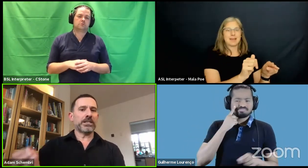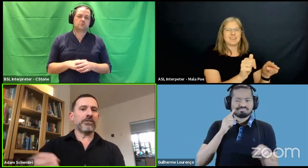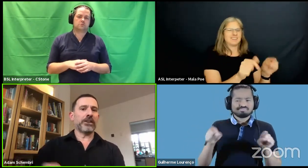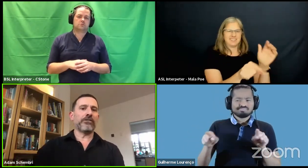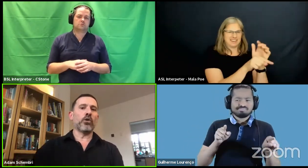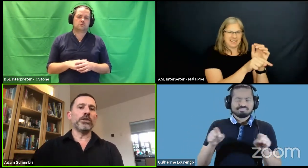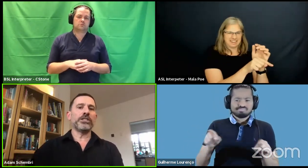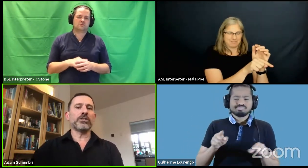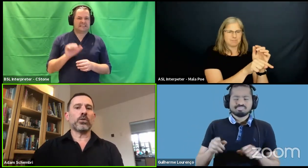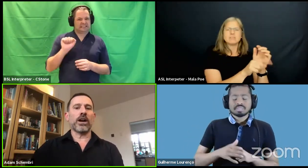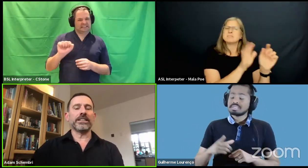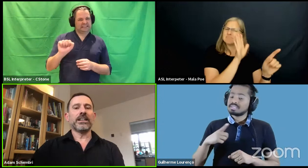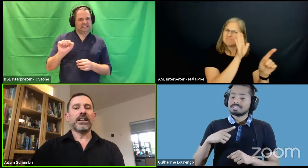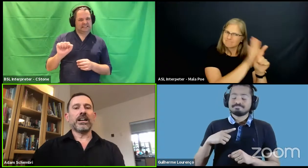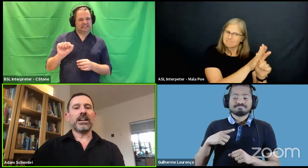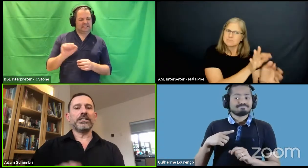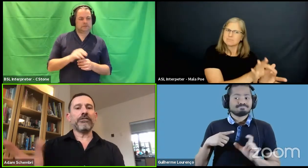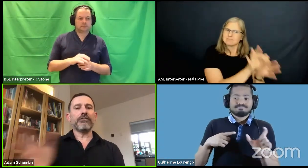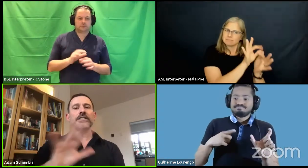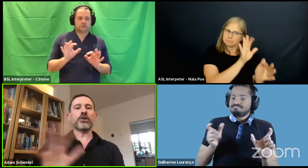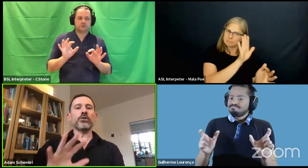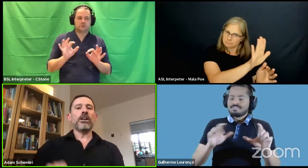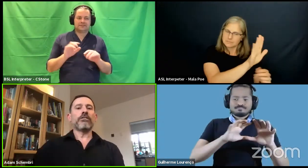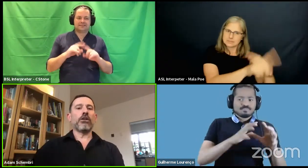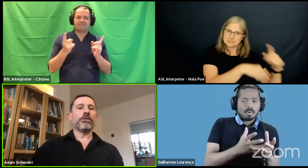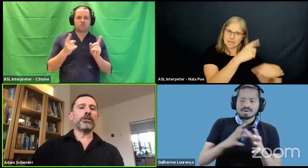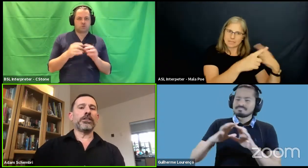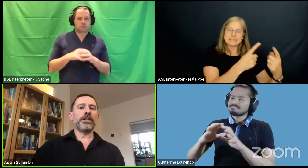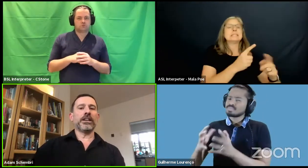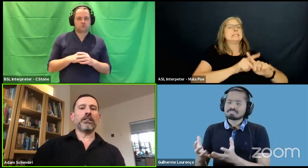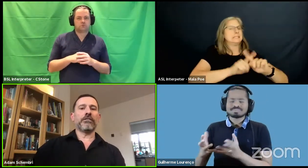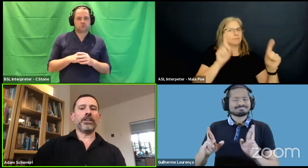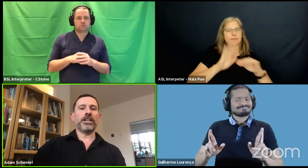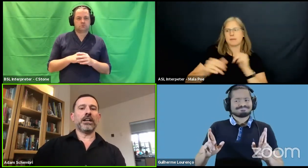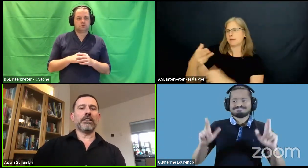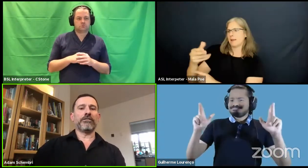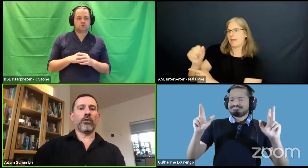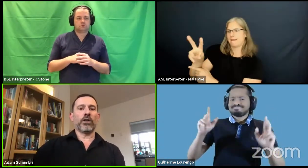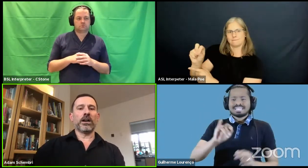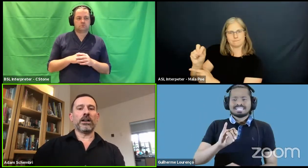own specific form, which is quite different. So from the